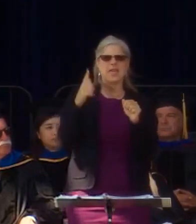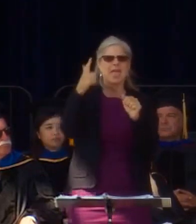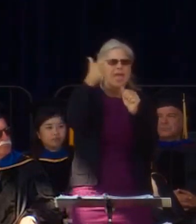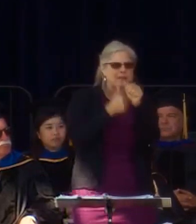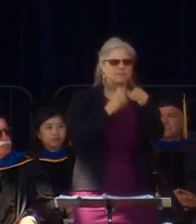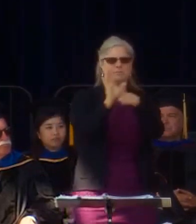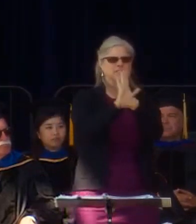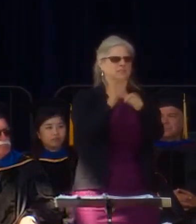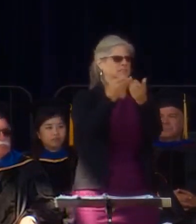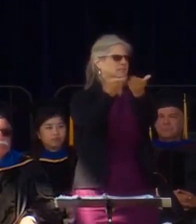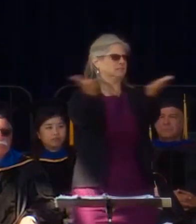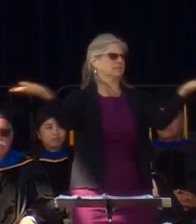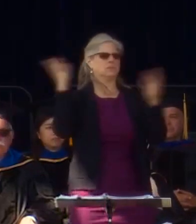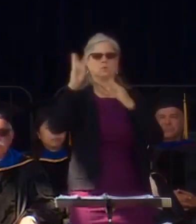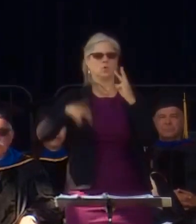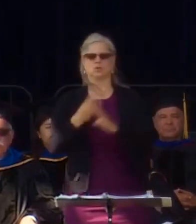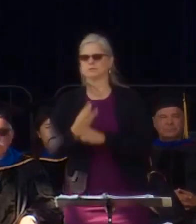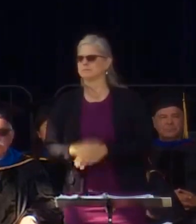industry.